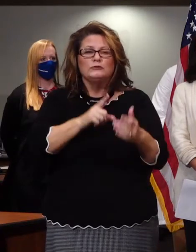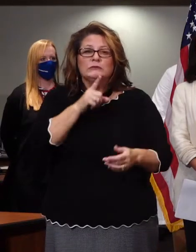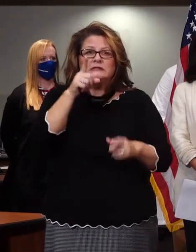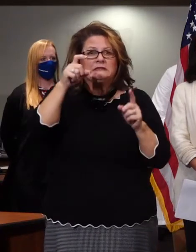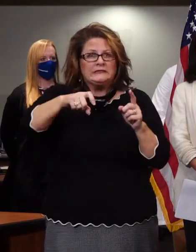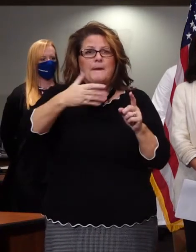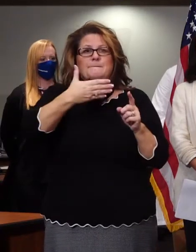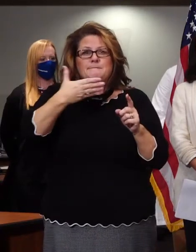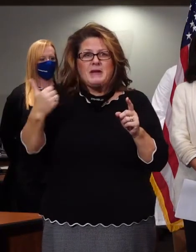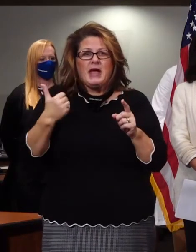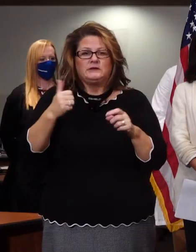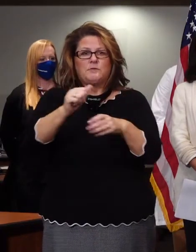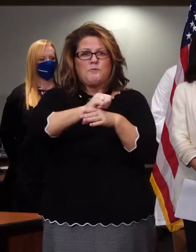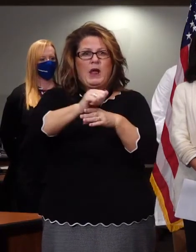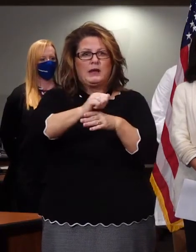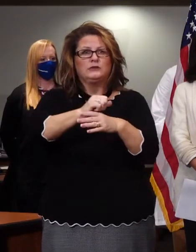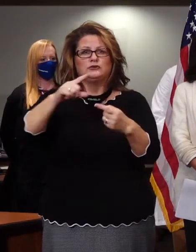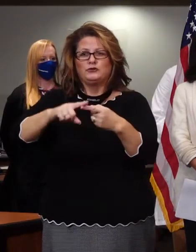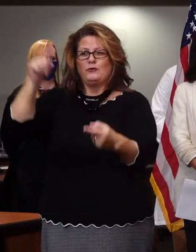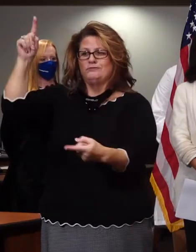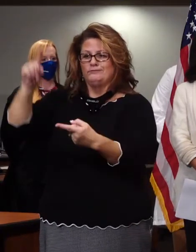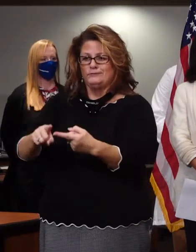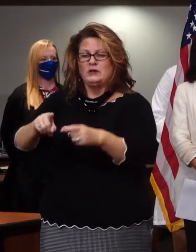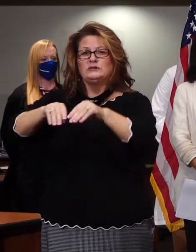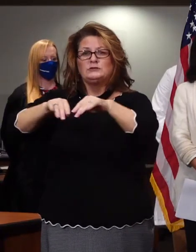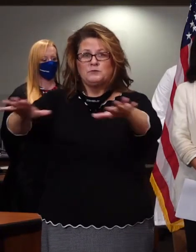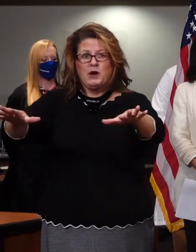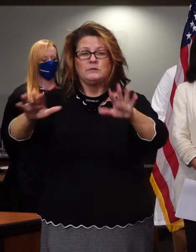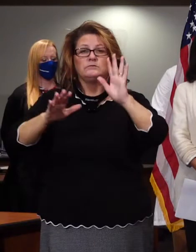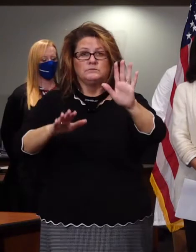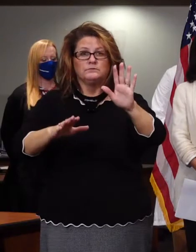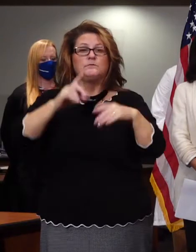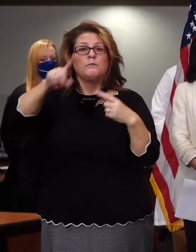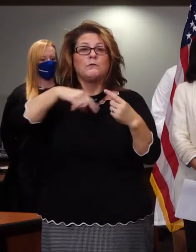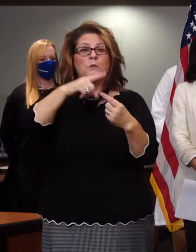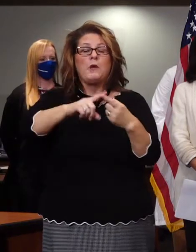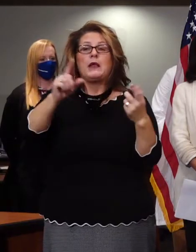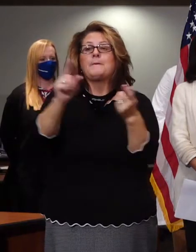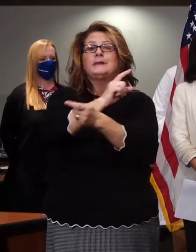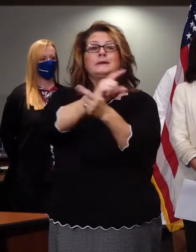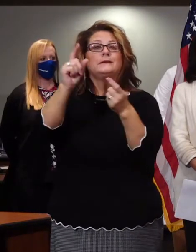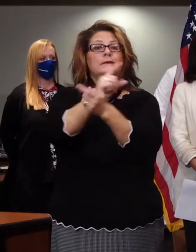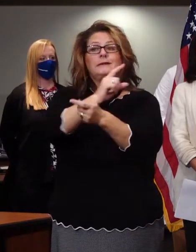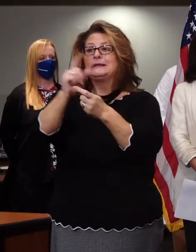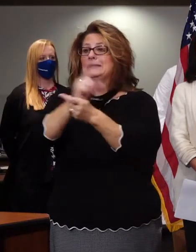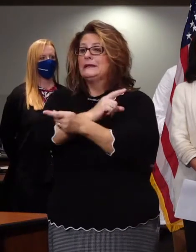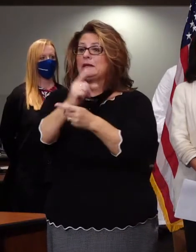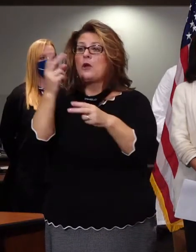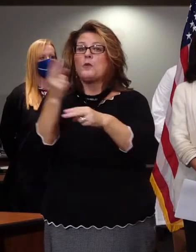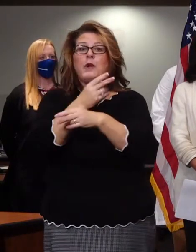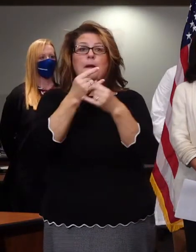keep the spread of this virus down. Wearing a mask when social distancing is not possible. Washing your